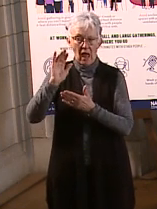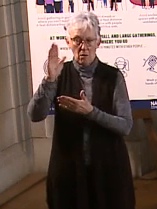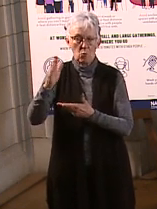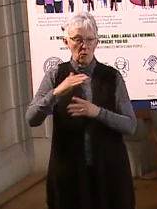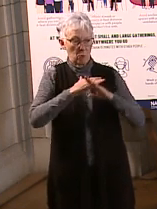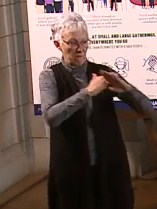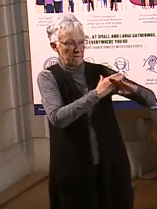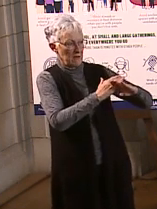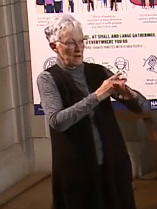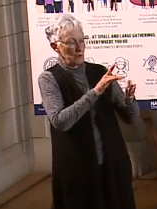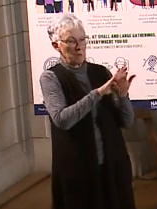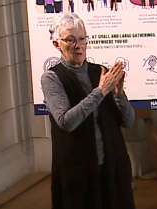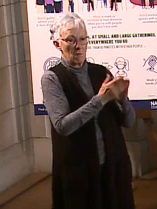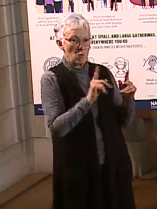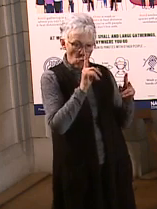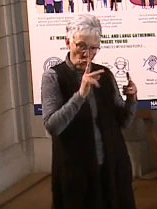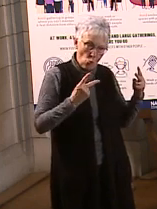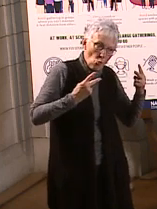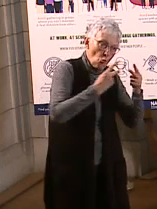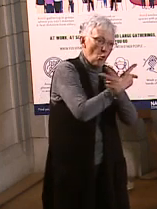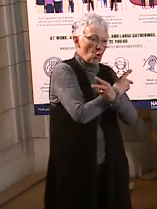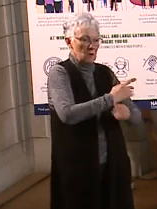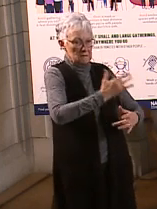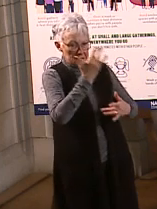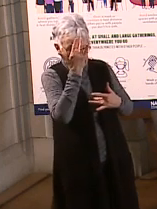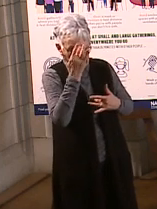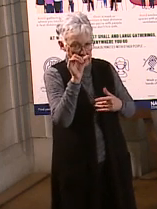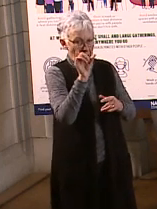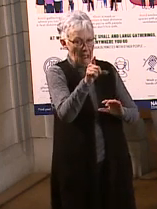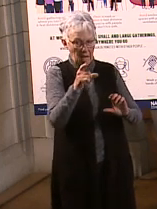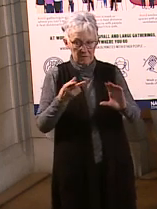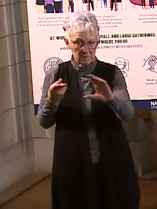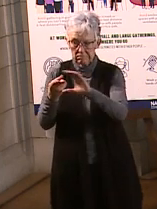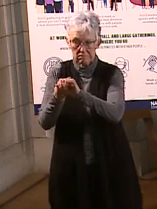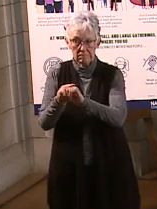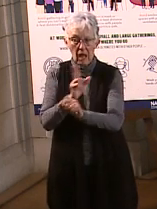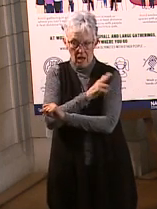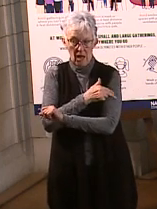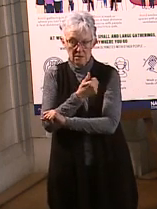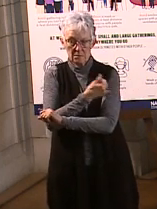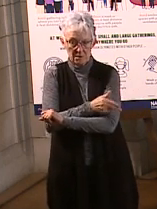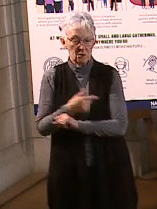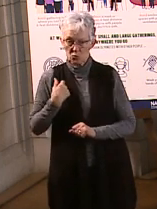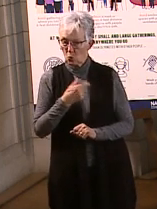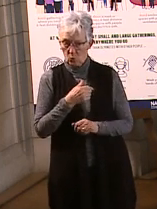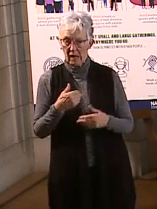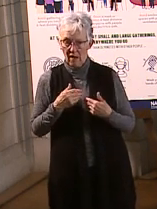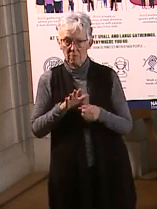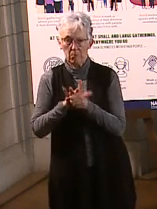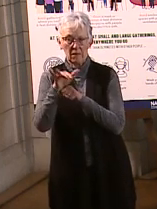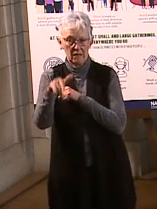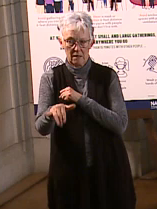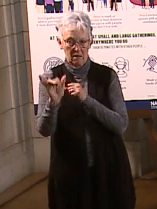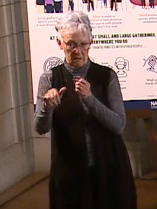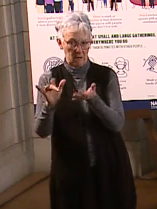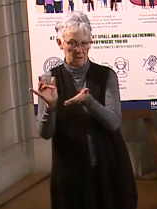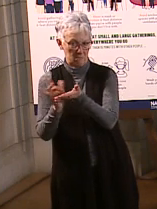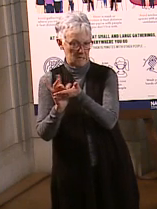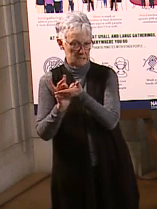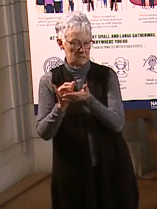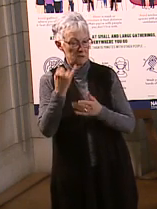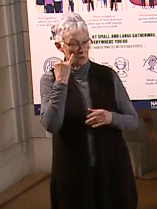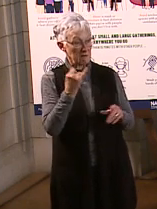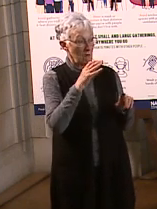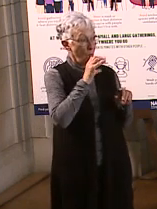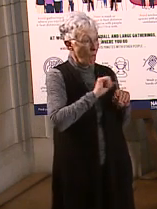in our state for the people who have received this treatment. That's the monoclonal antibody treatment. So we have sufficient supplies. If you're 65